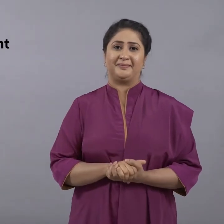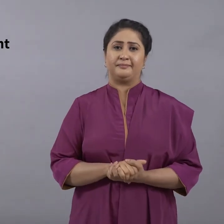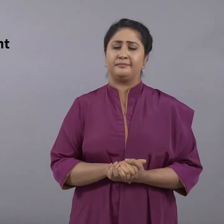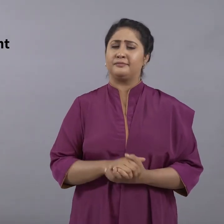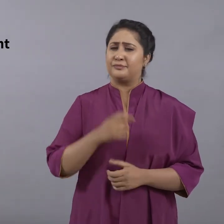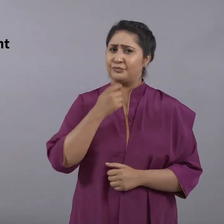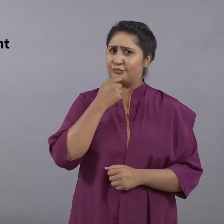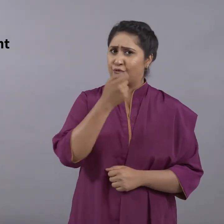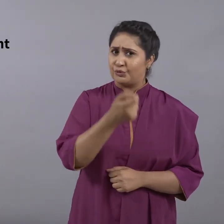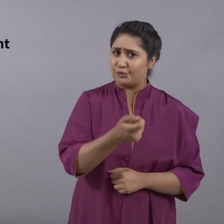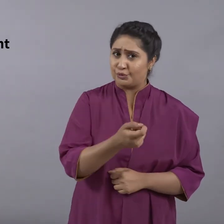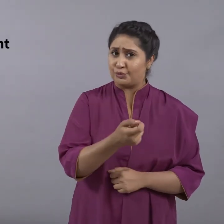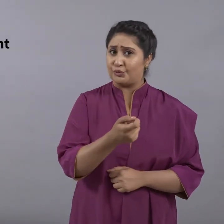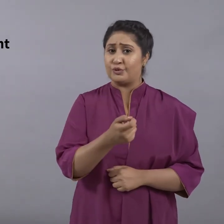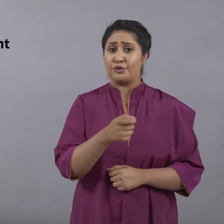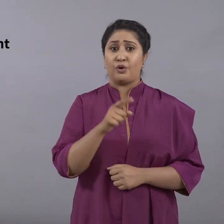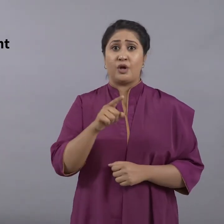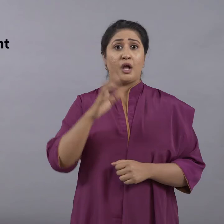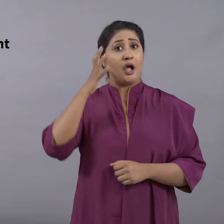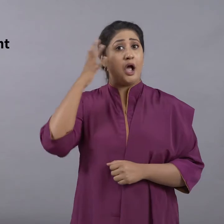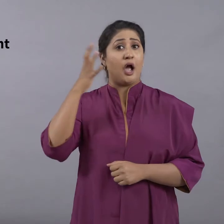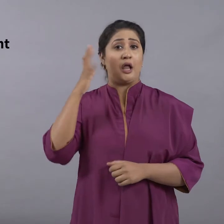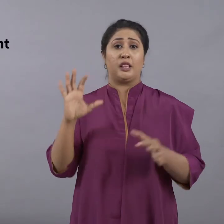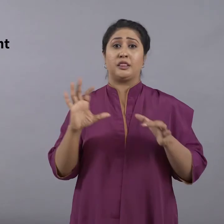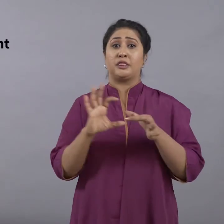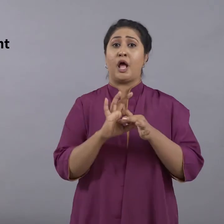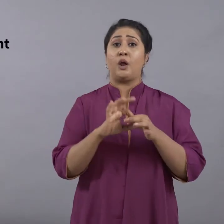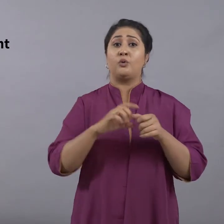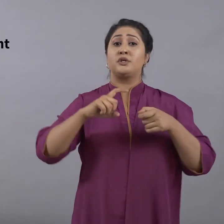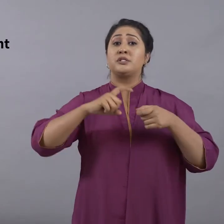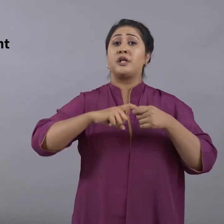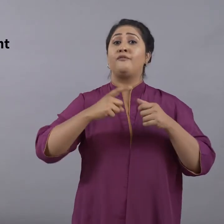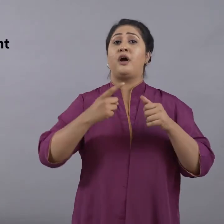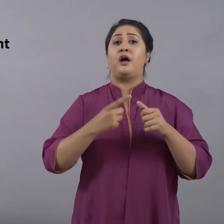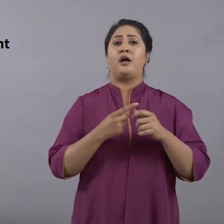Ask bonus questions from the students who are at story level.